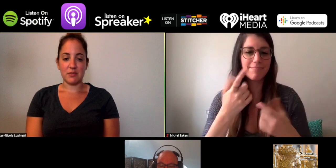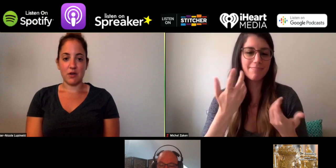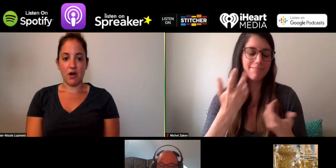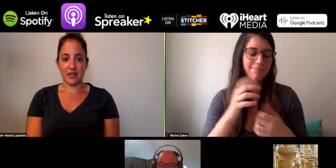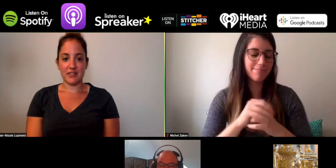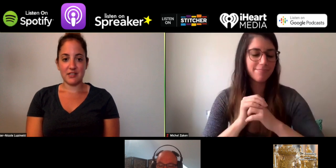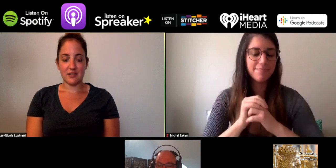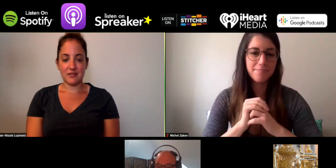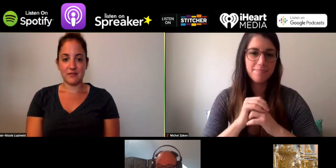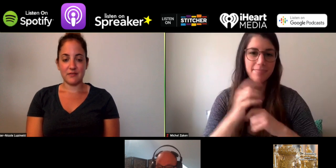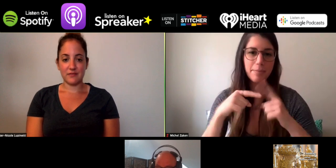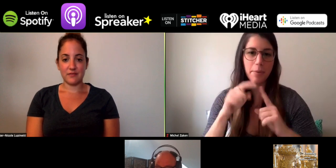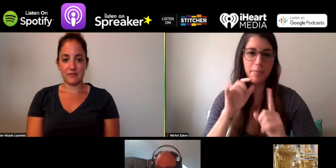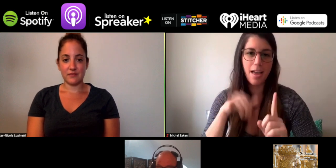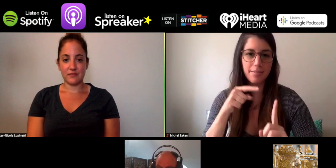mean to be autist.